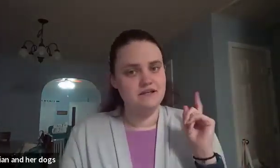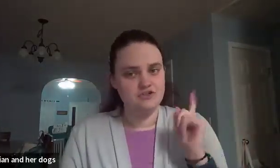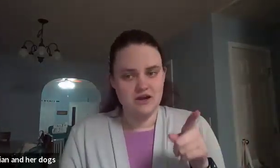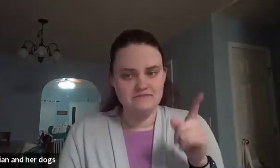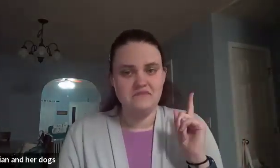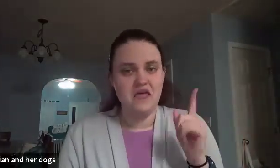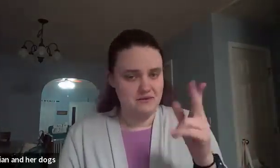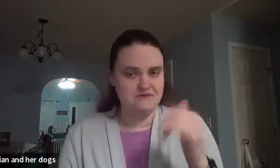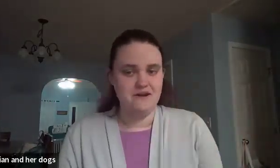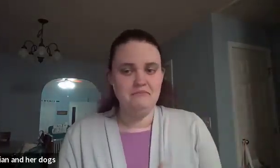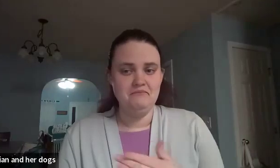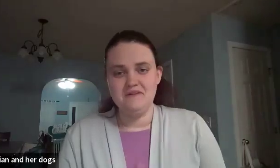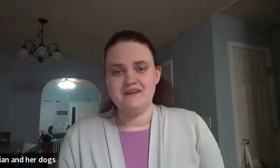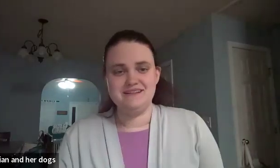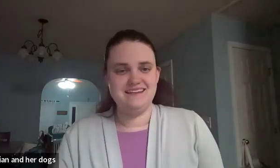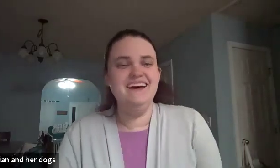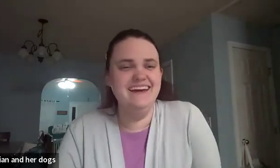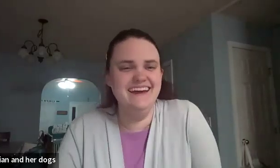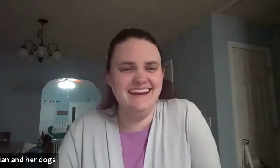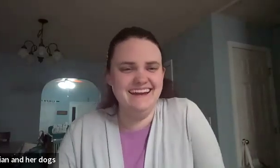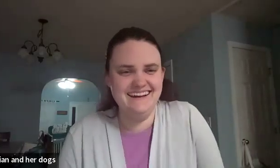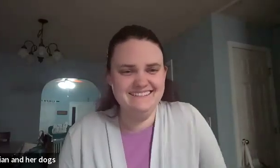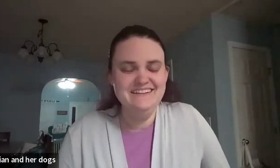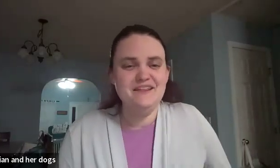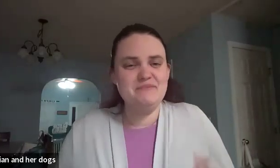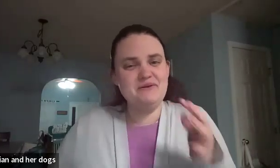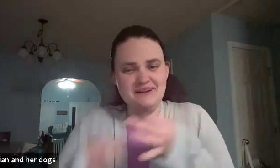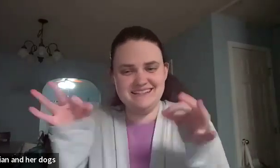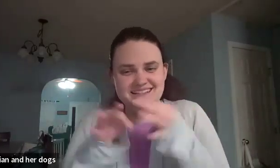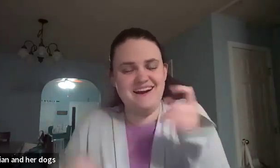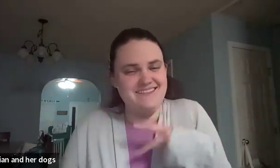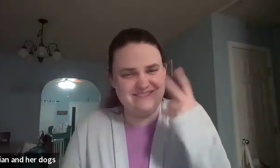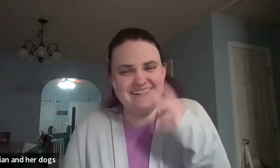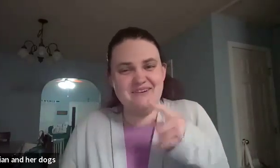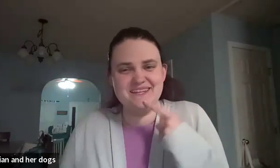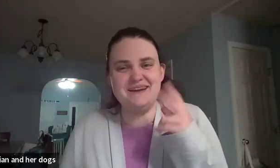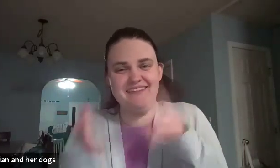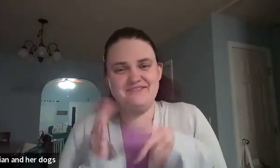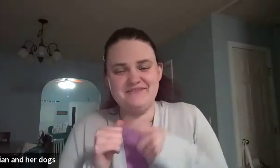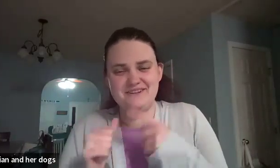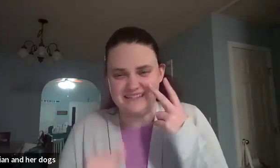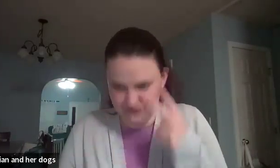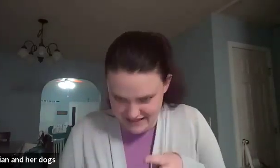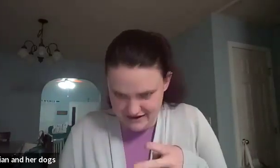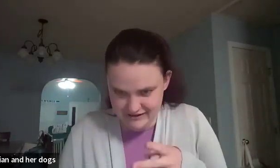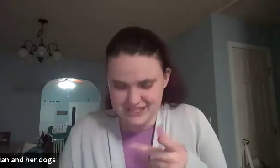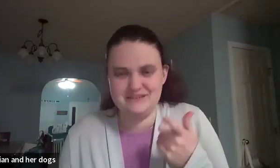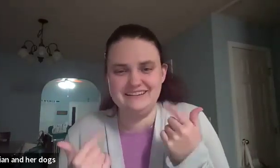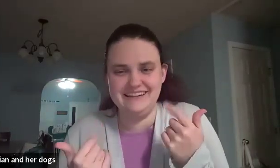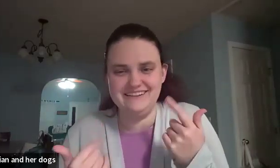definitely try, and that'd be funny because that'd be the one sentence. So I was reading that one. That's what I laughed at first because I looked down and I just started Okay,